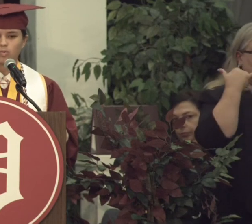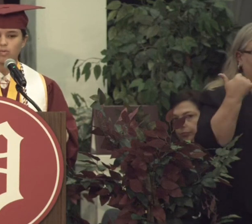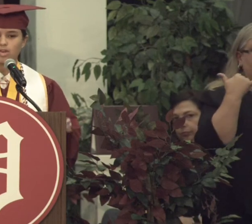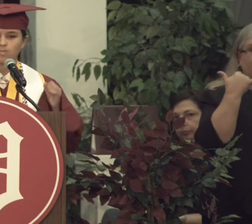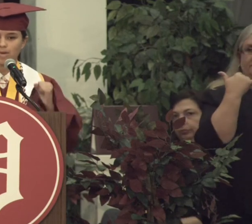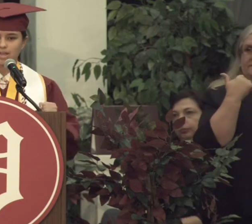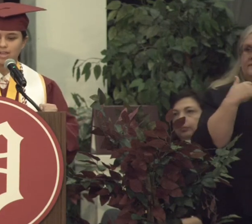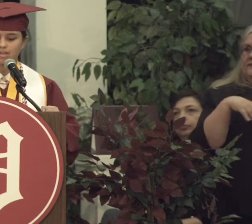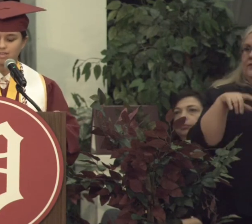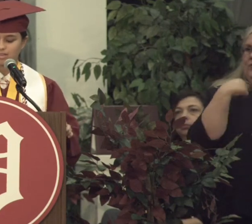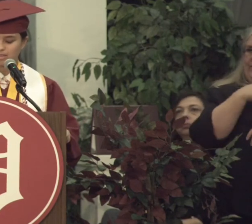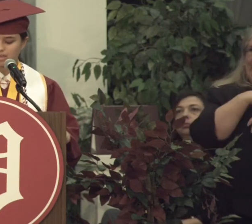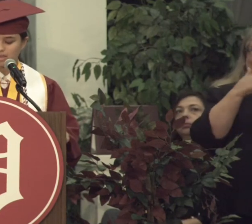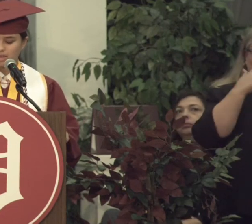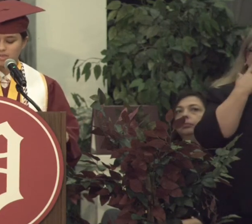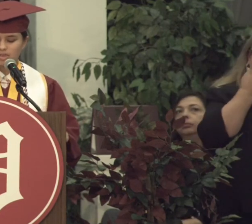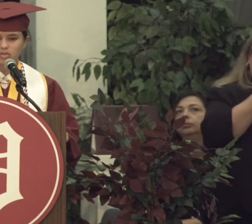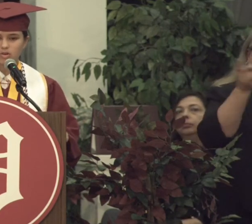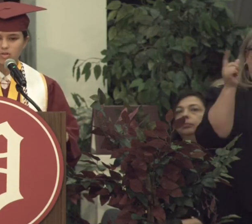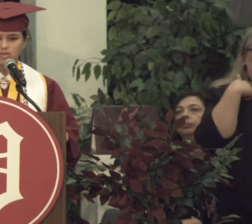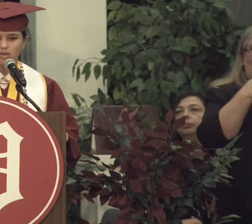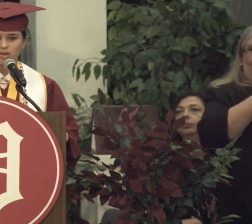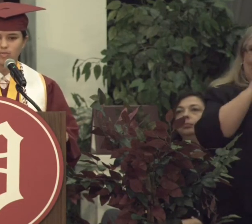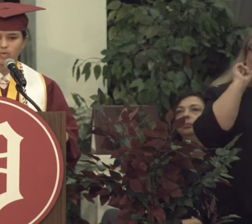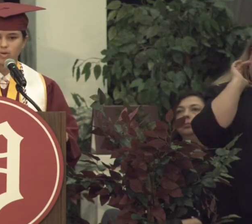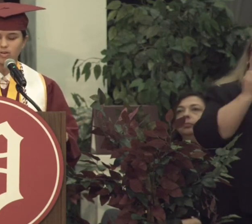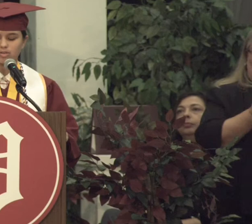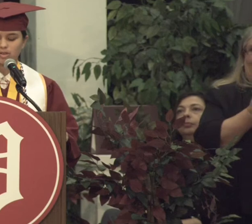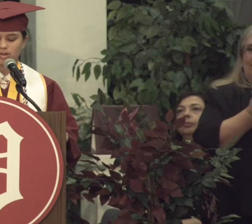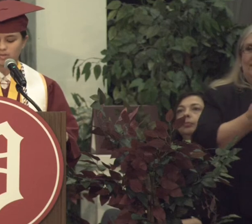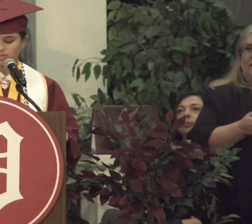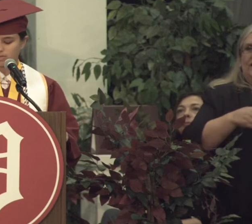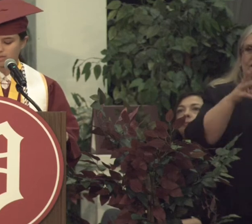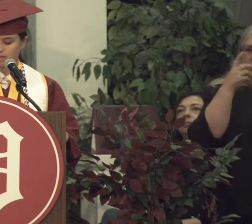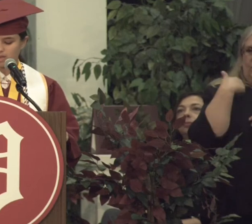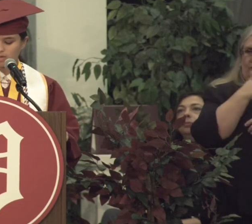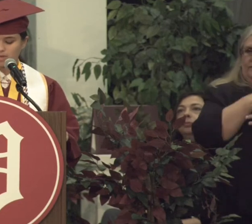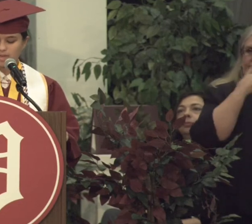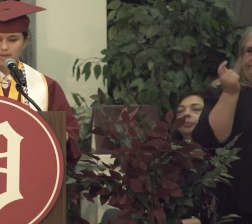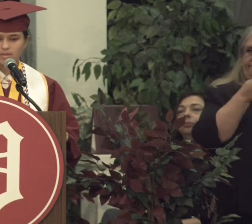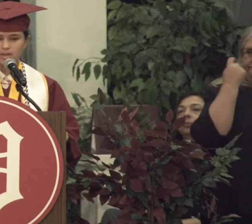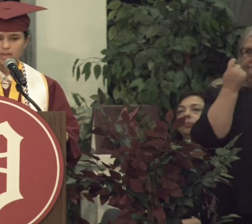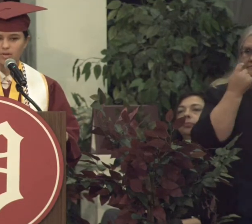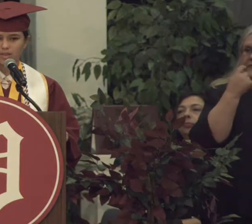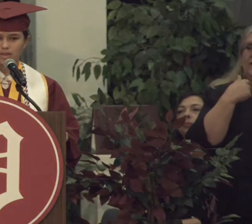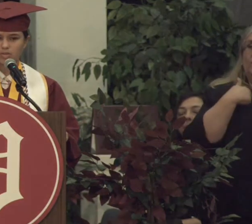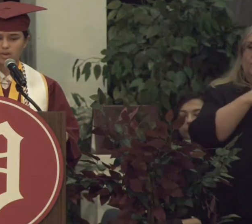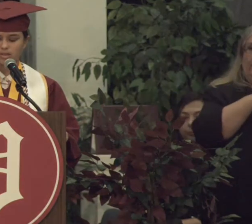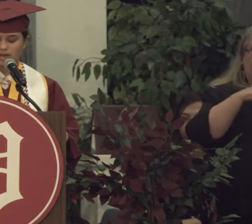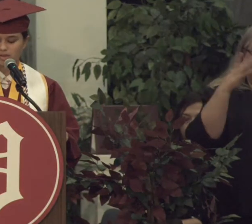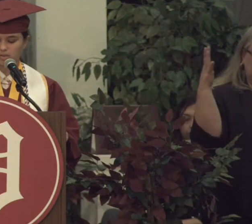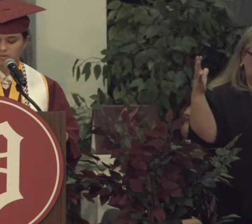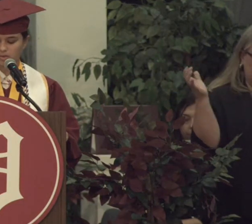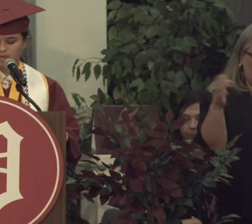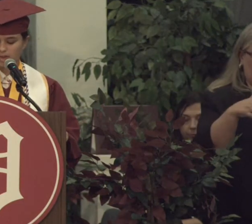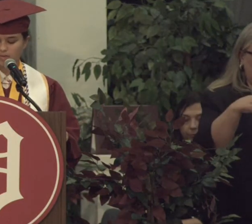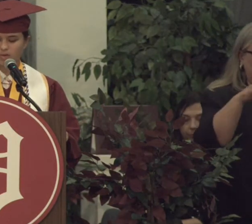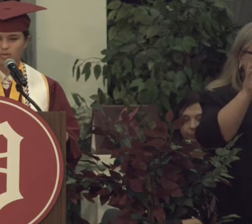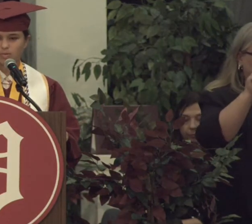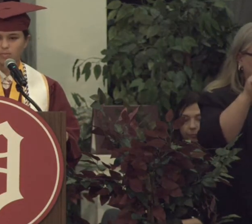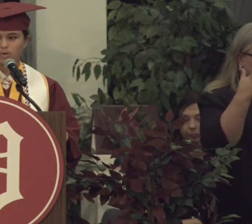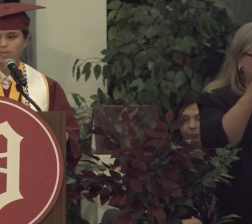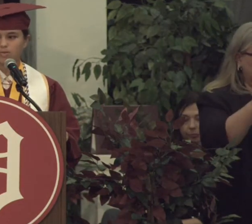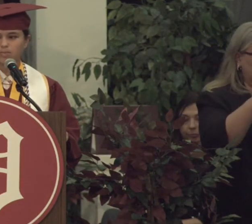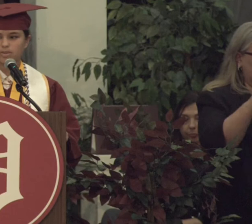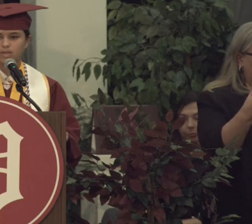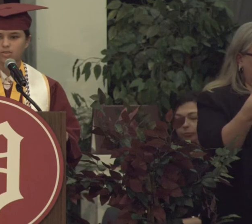yell, "We made it!" This journey started 4 years ago. We came together at Destrehan High School as